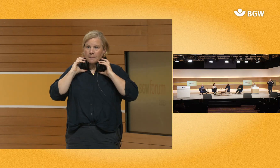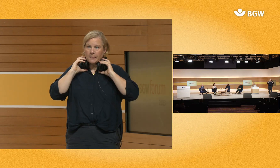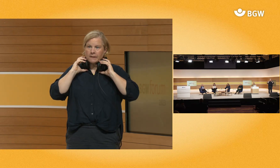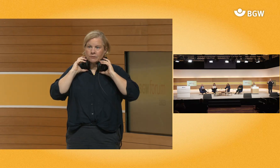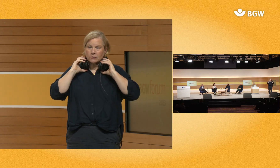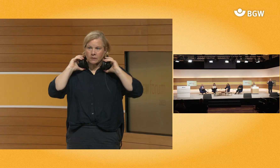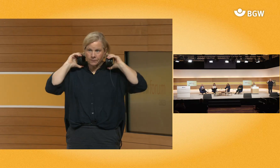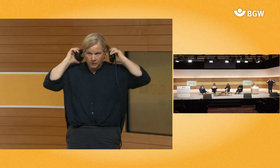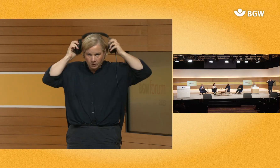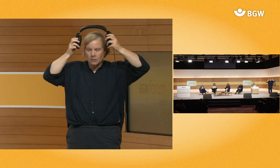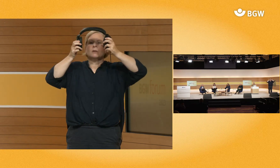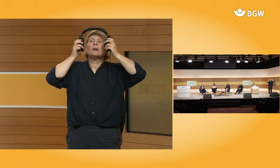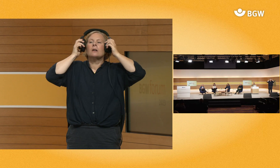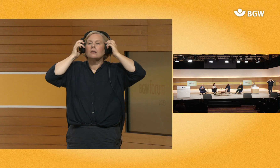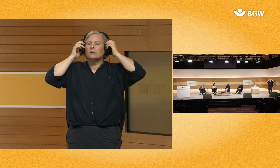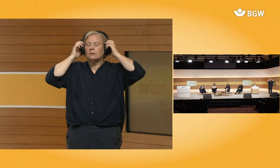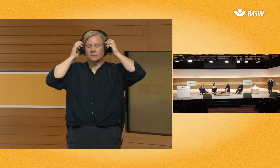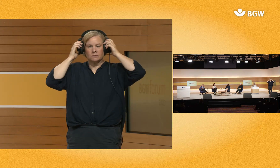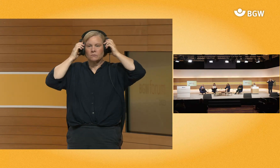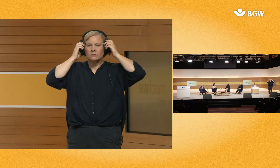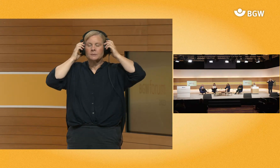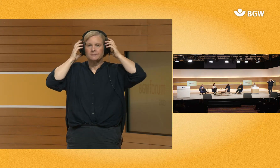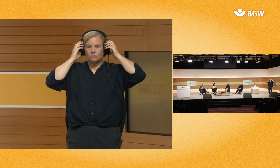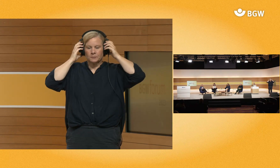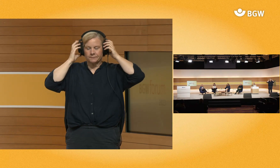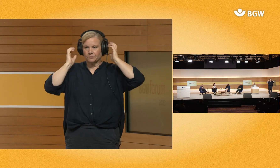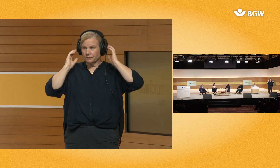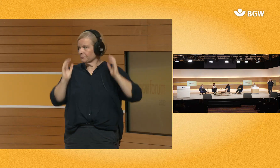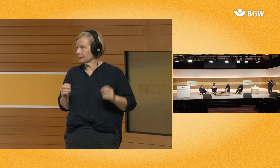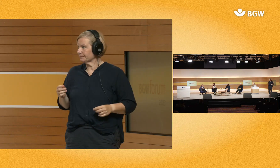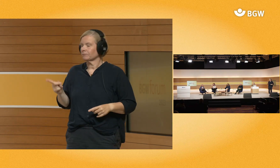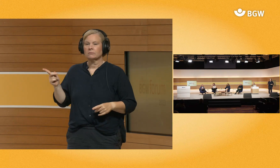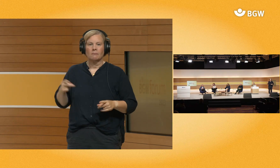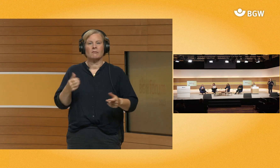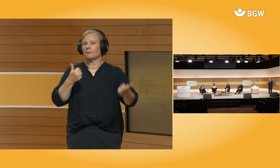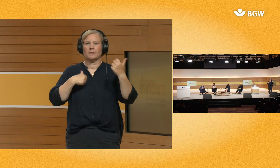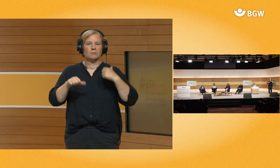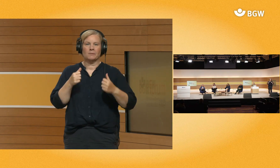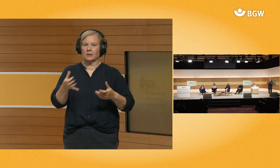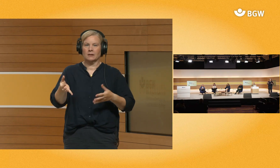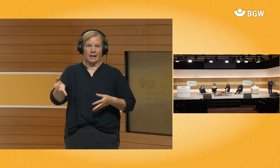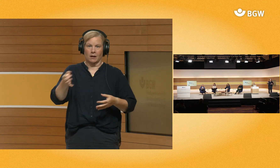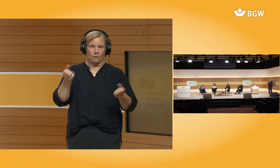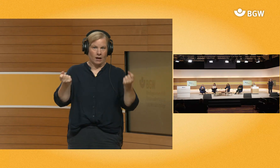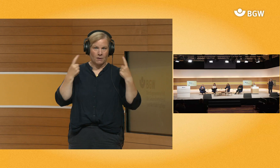get started? In the Magnet for Europe program, or to go for Magnet designation?